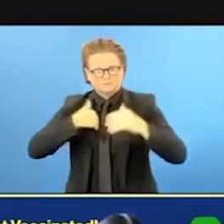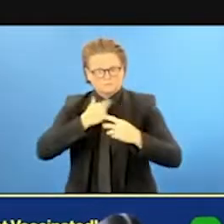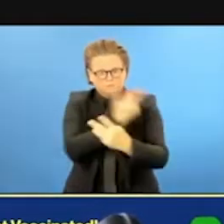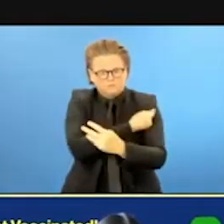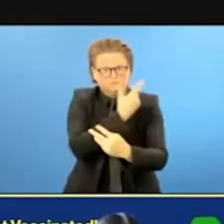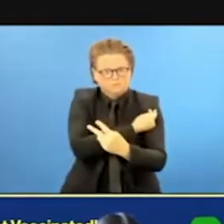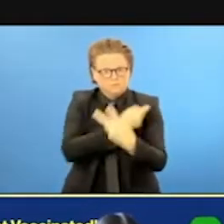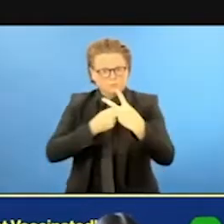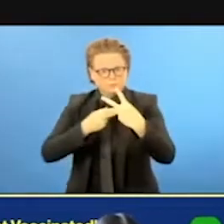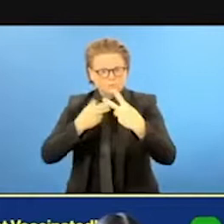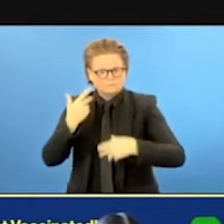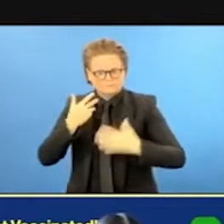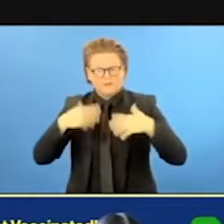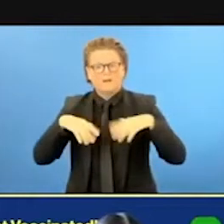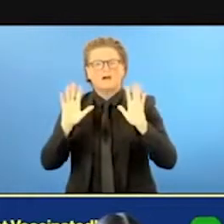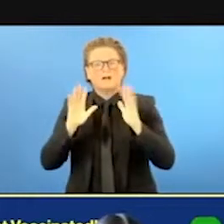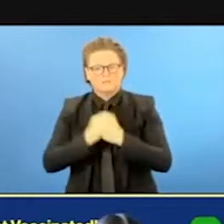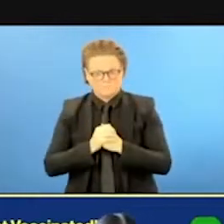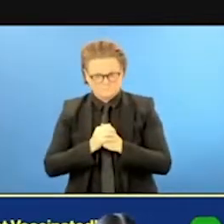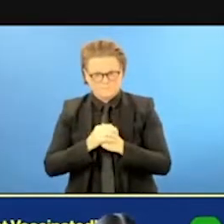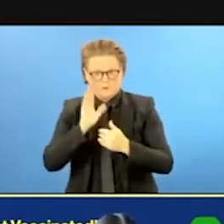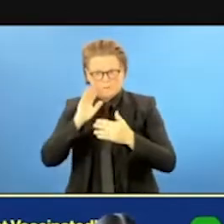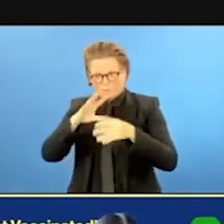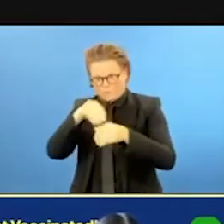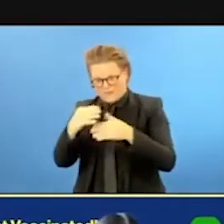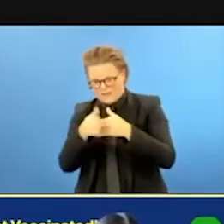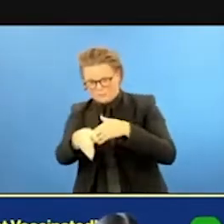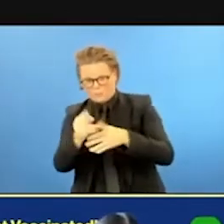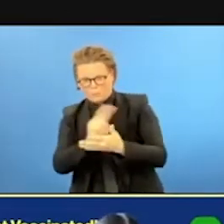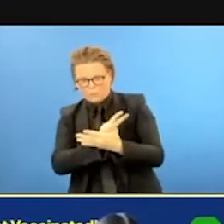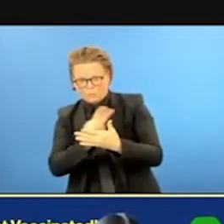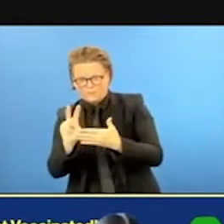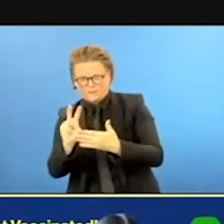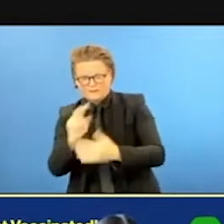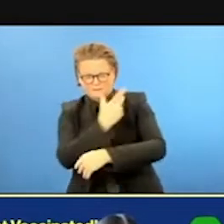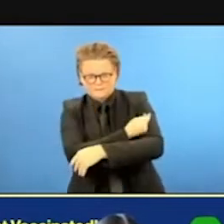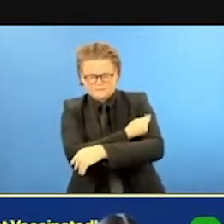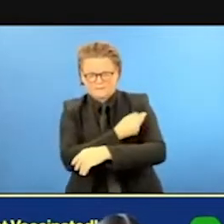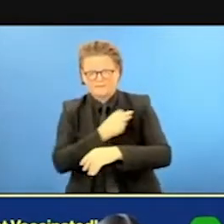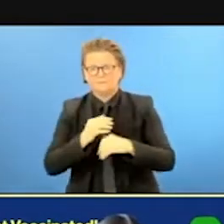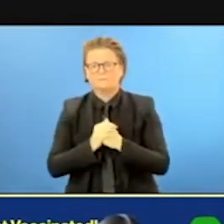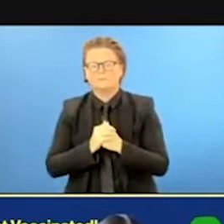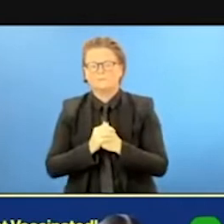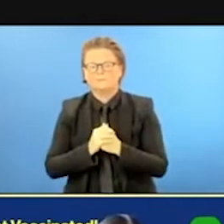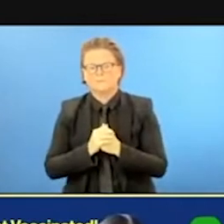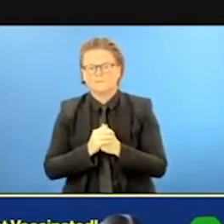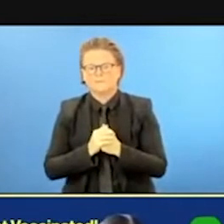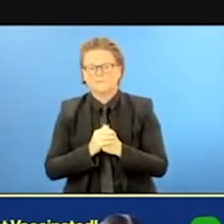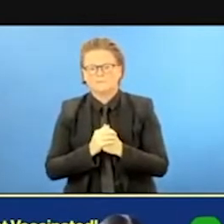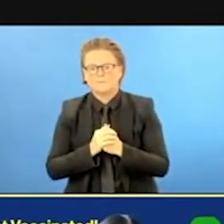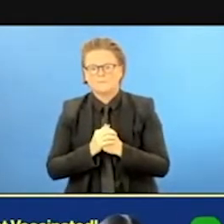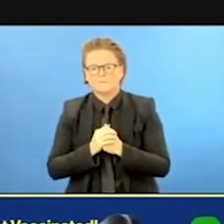Johnson vaccine or a 2-dose Pfizer or Moderna vaccine, being 2 weeks out from that, you can visit with other